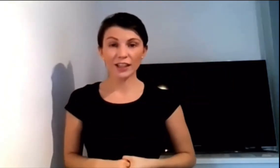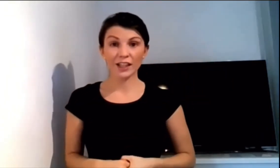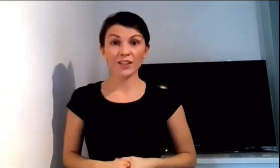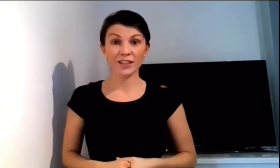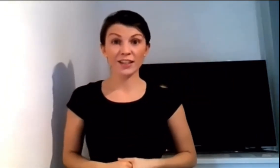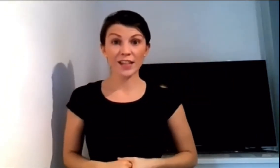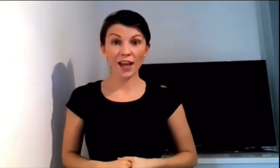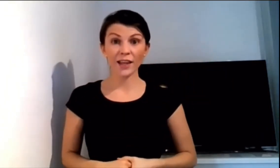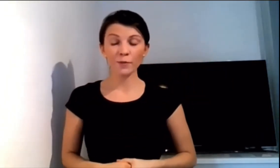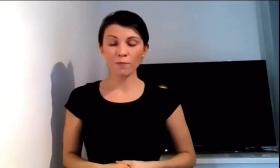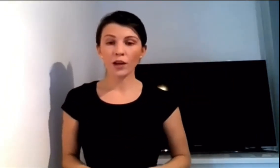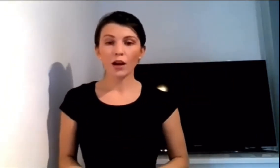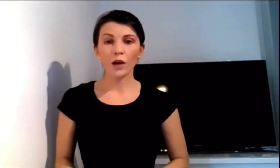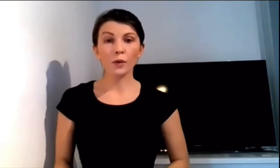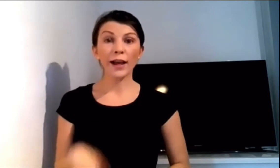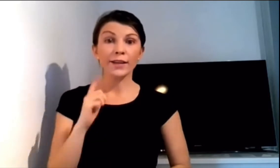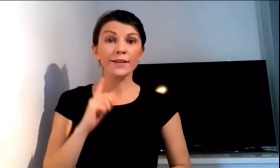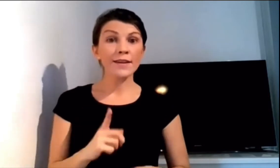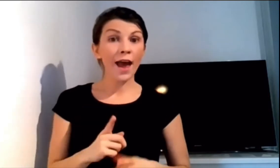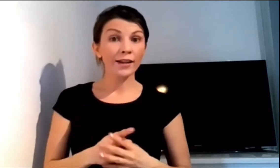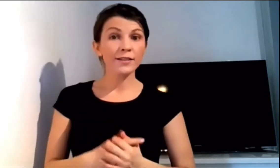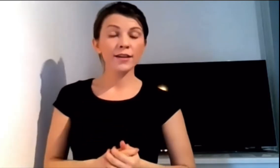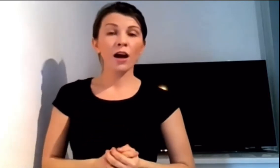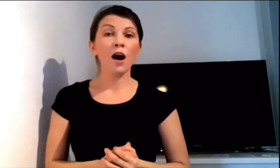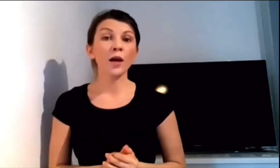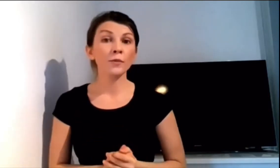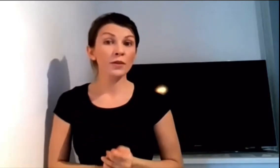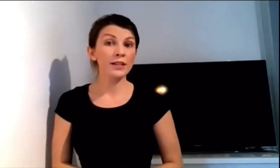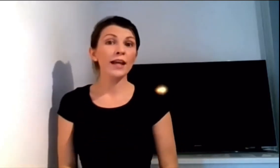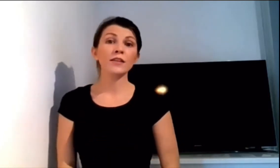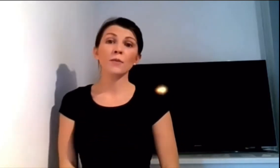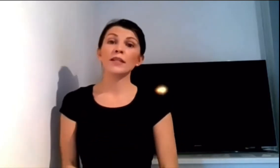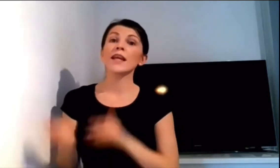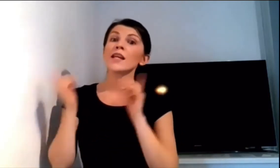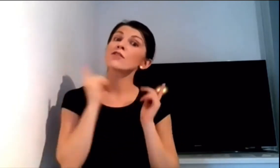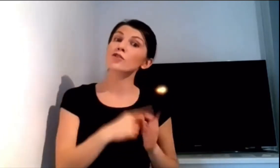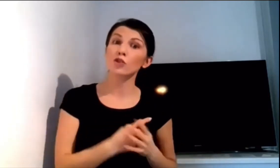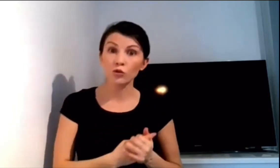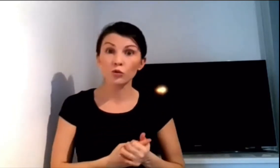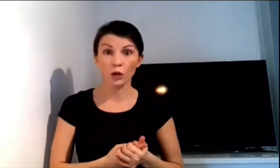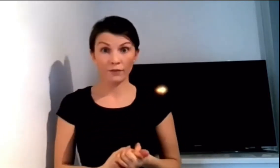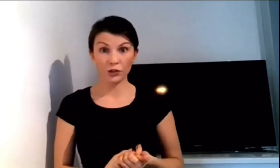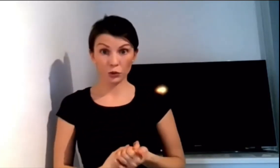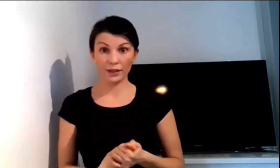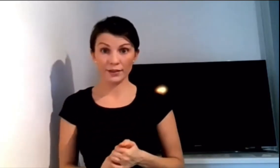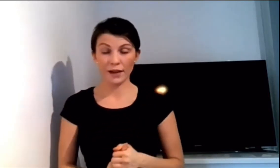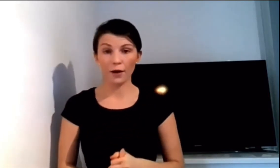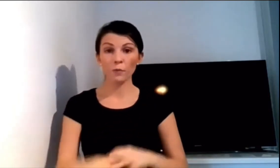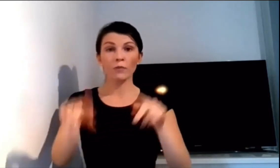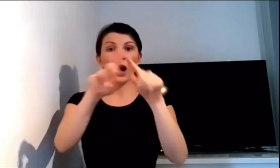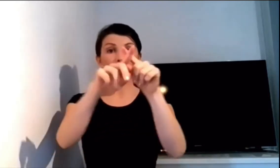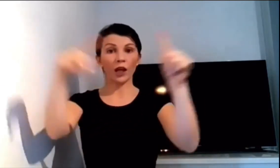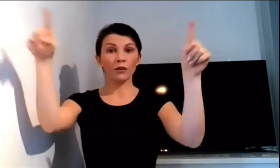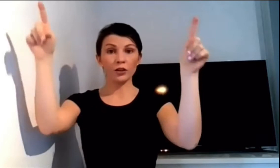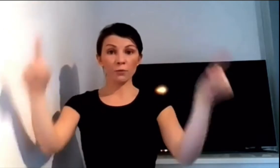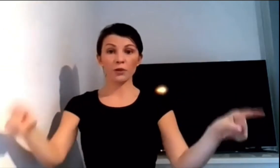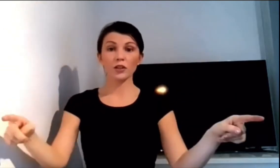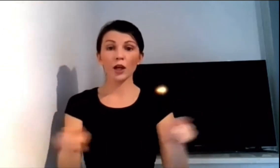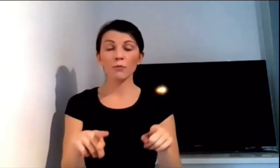to see. Okay, next, I'm going to let somebody in school have a choice now. I'm going to put a